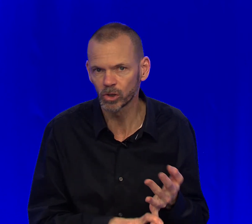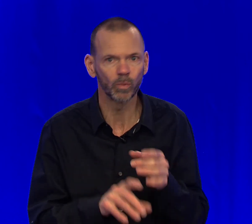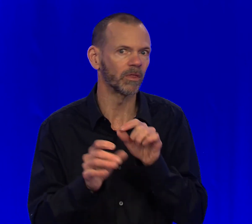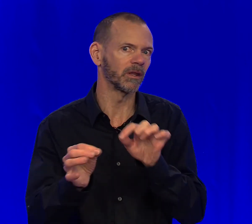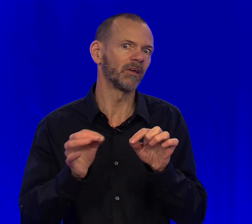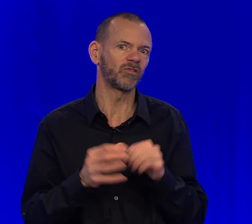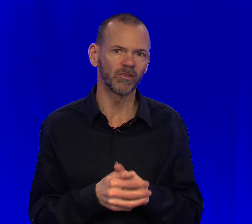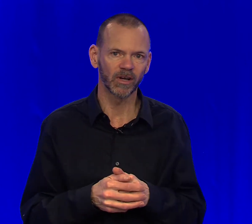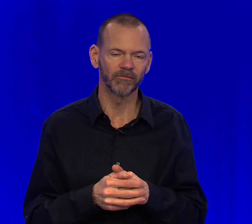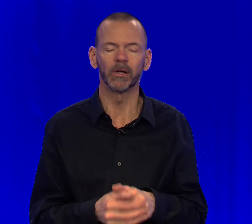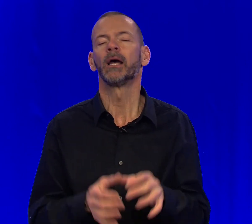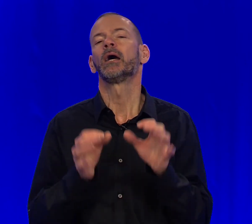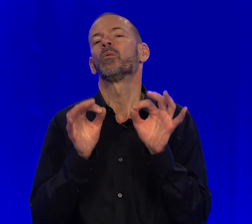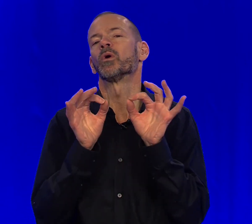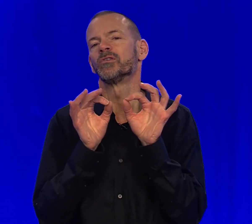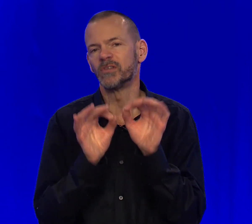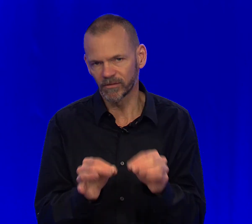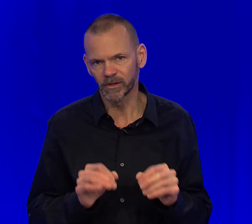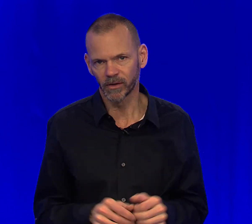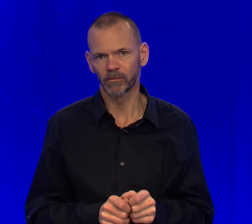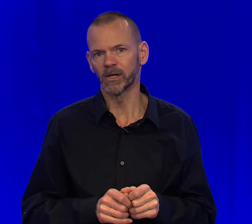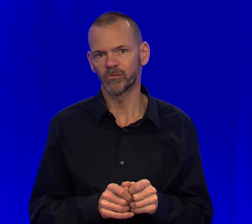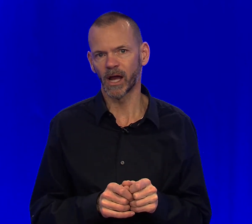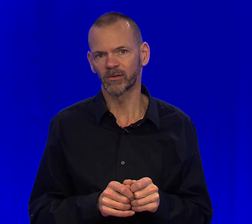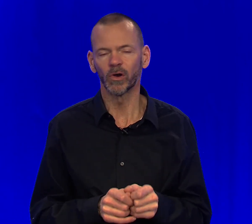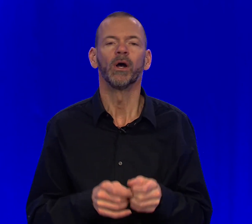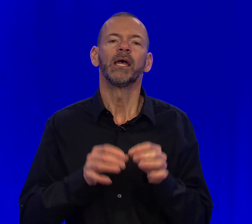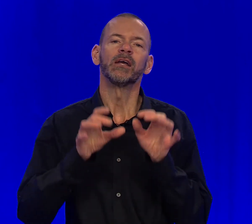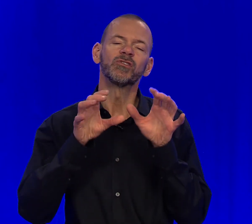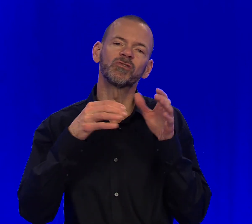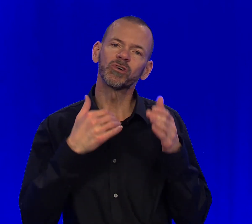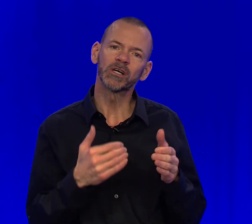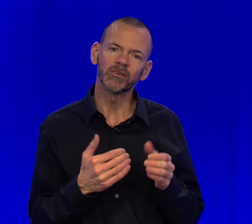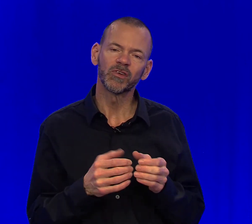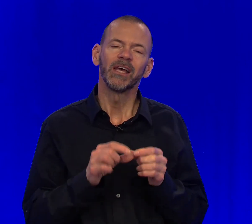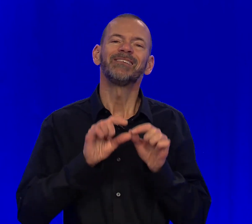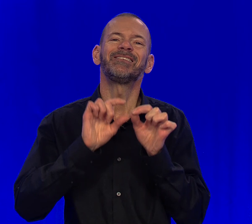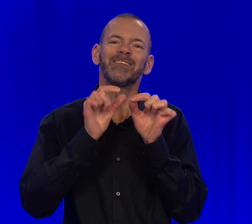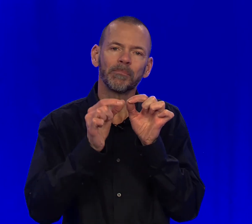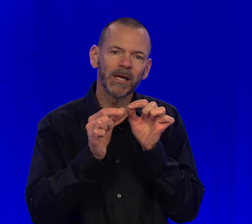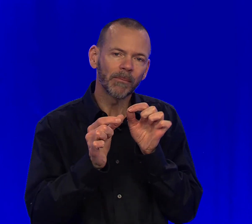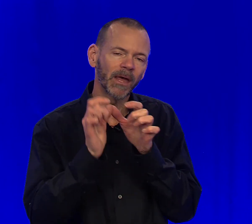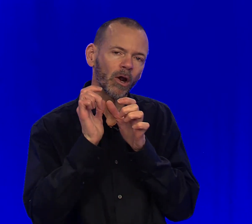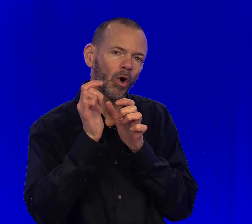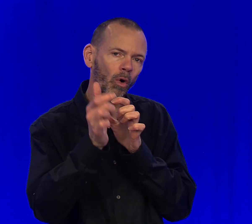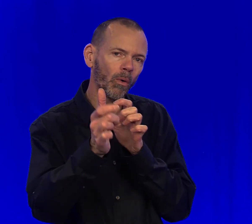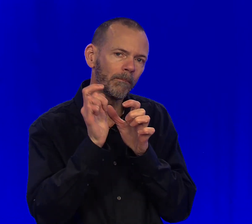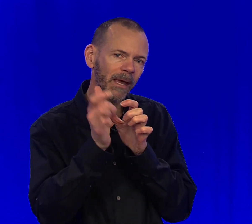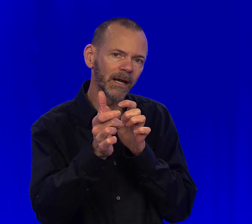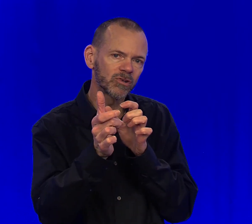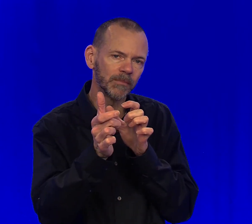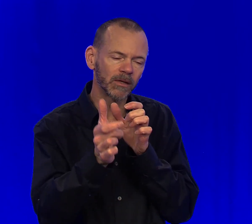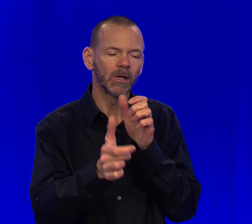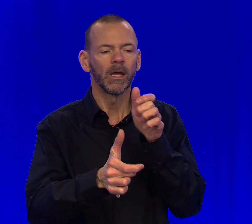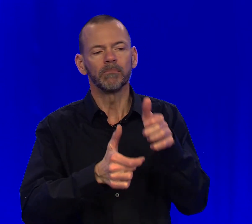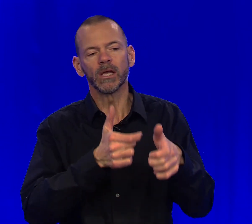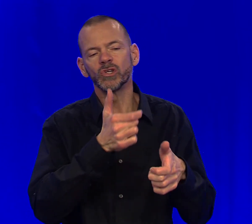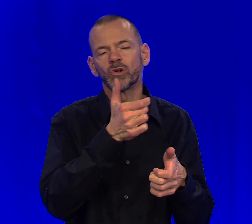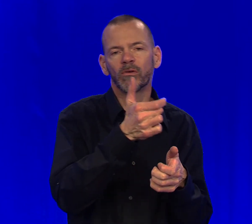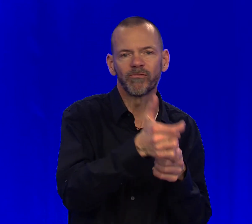with less discomfort. We're definitely on the right track. So it just took us stepping up that home management, making sure we're